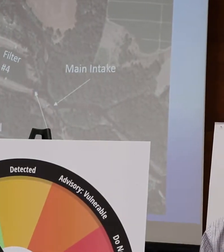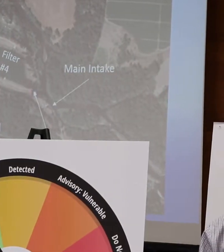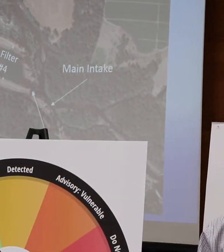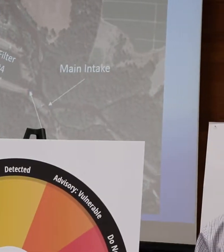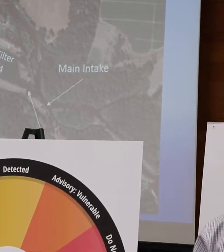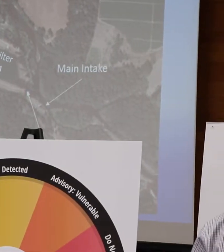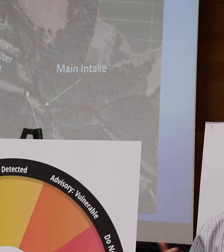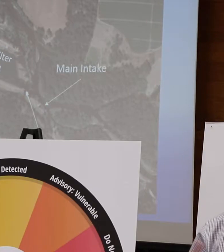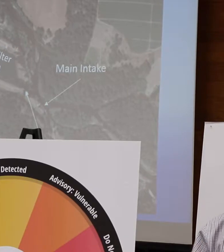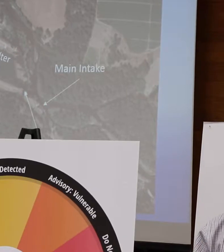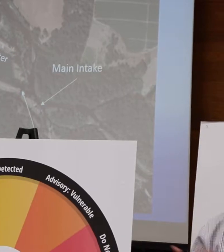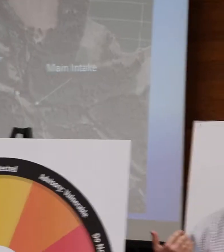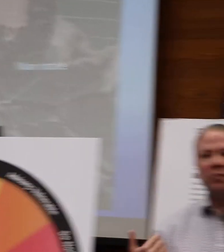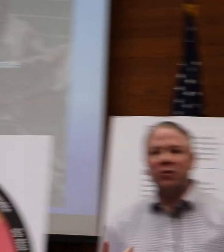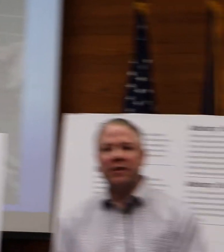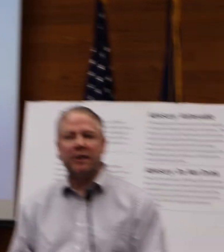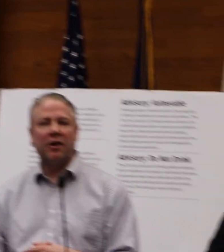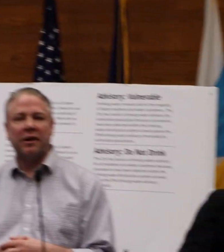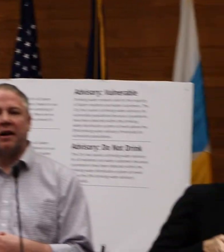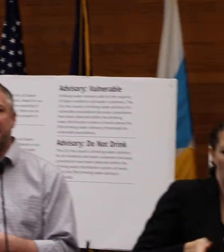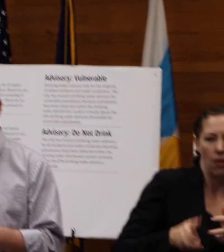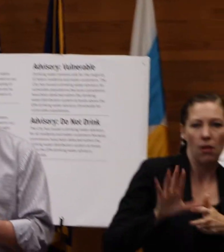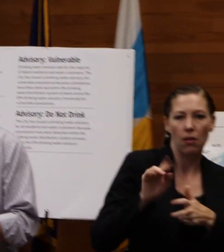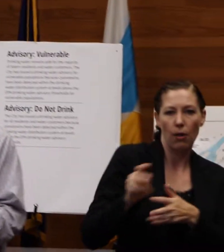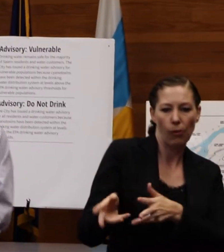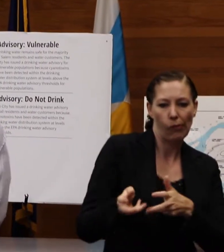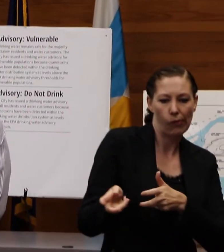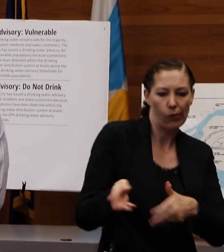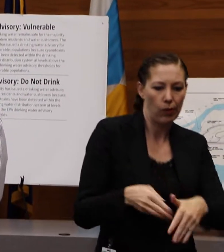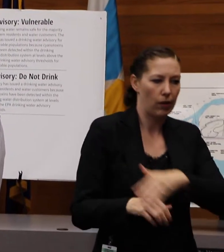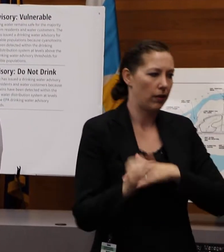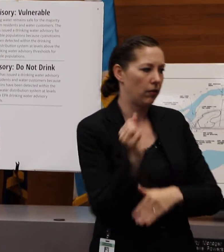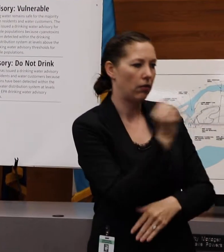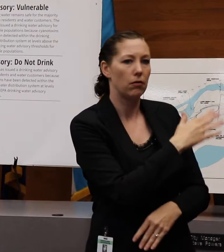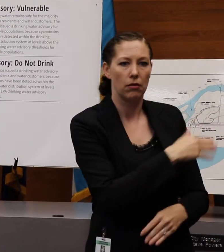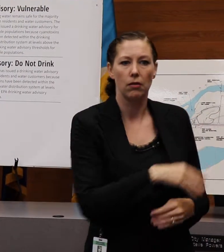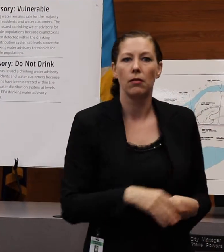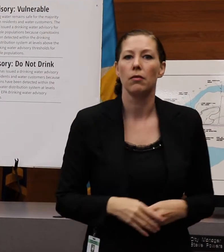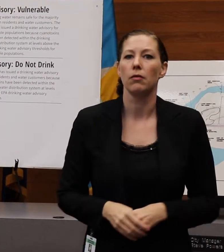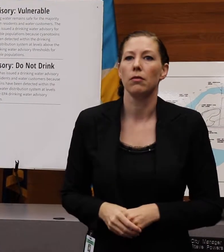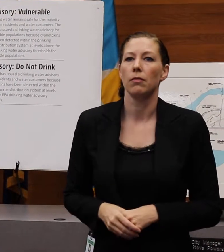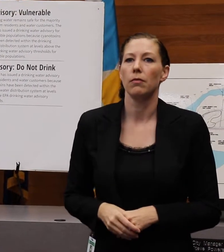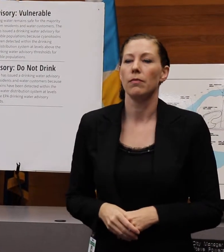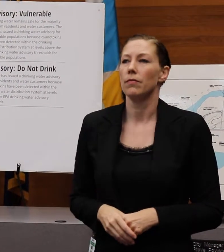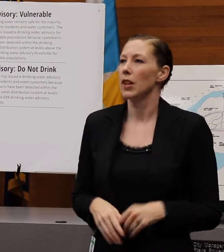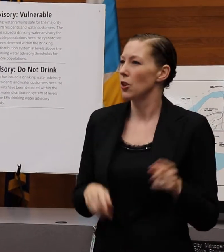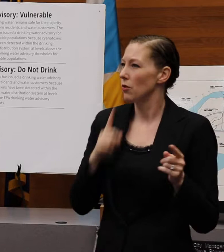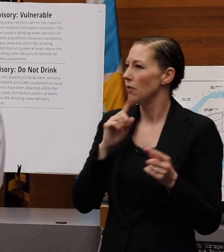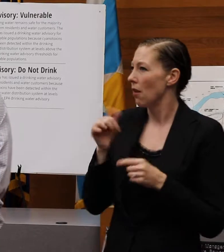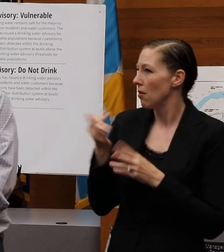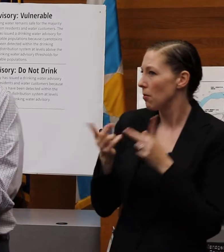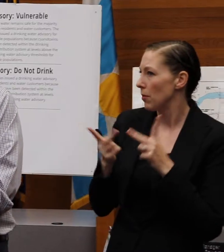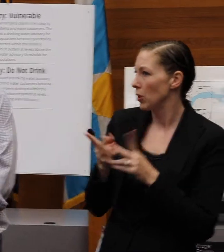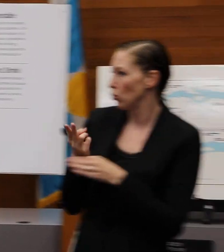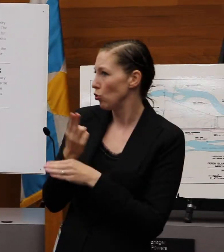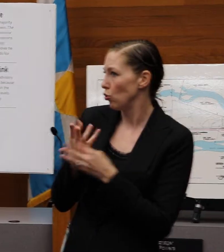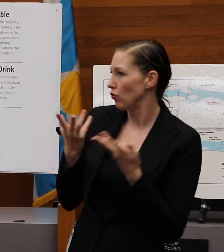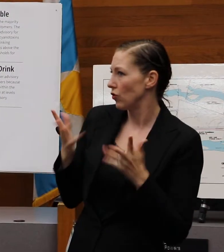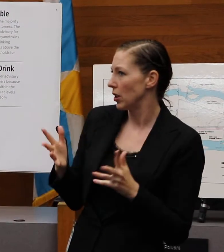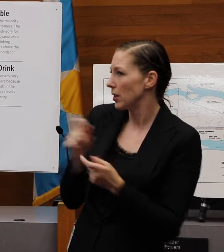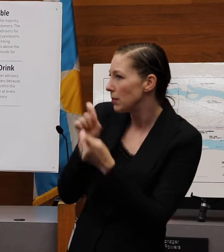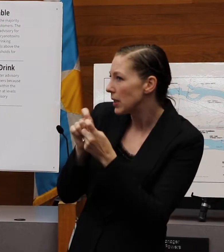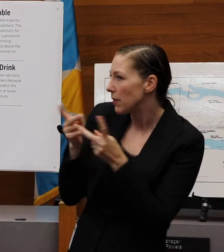Basin and remove it, haul it off-site. It's mentioned that this has been used elsewhere in the specific